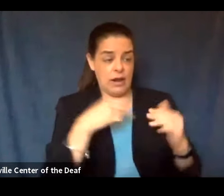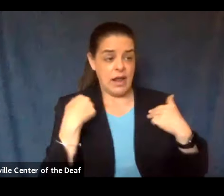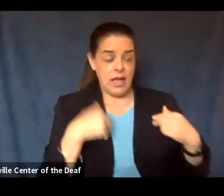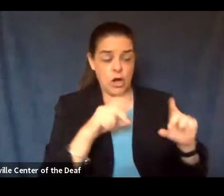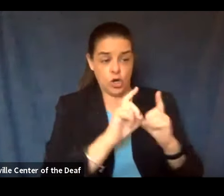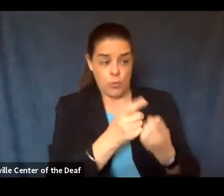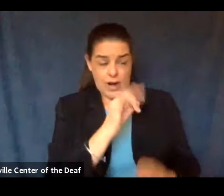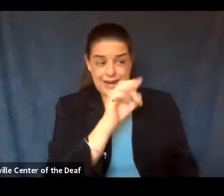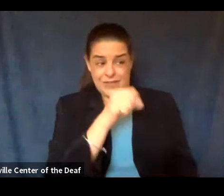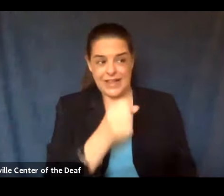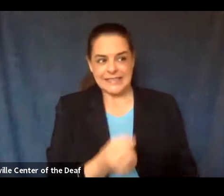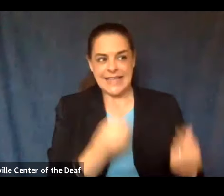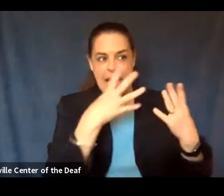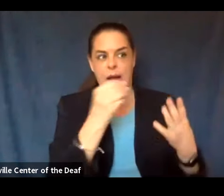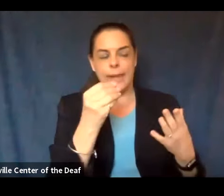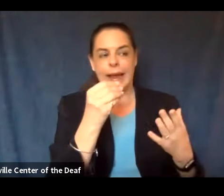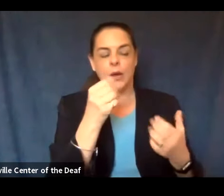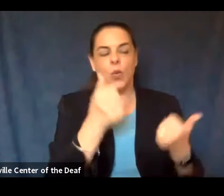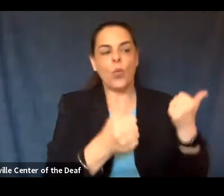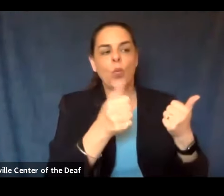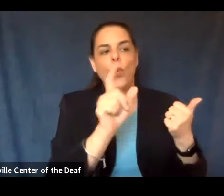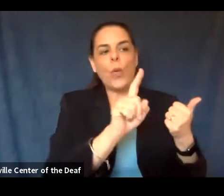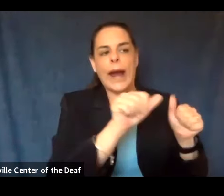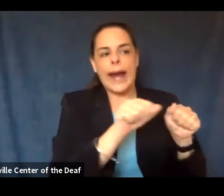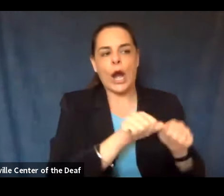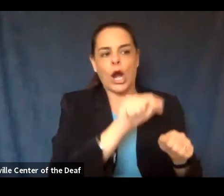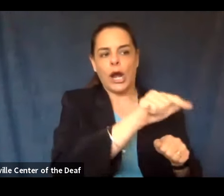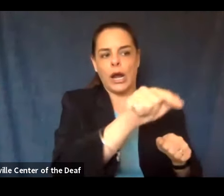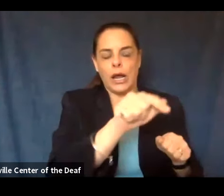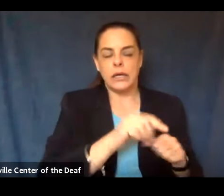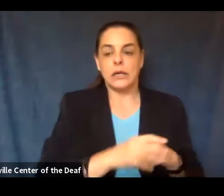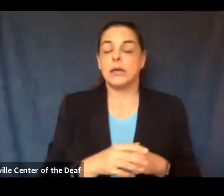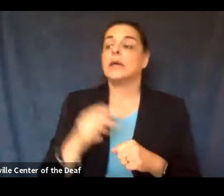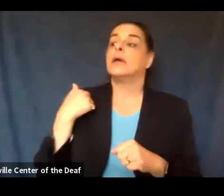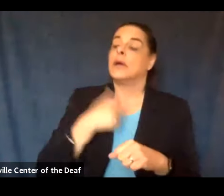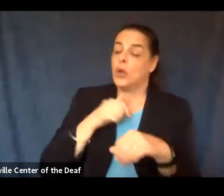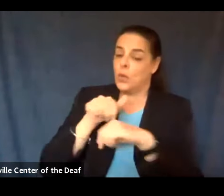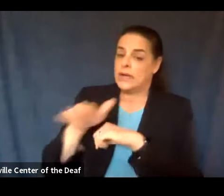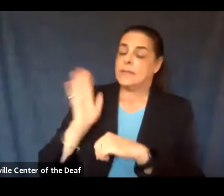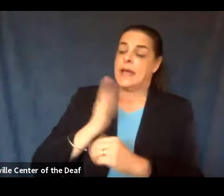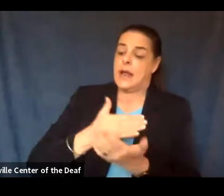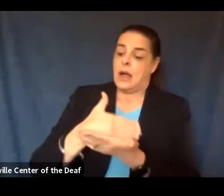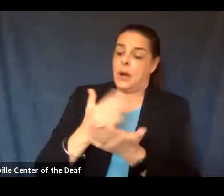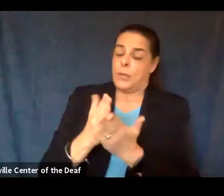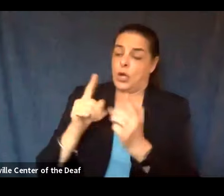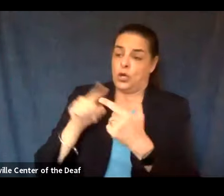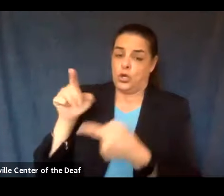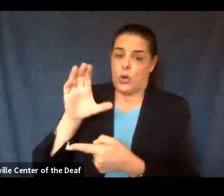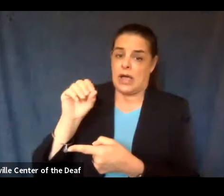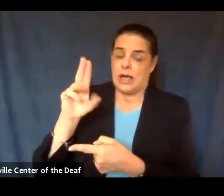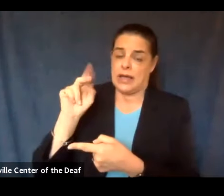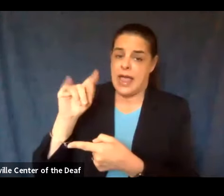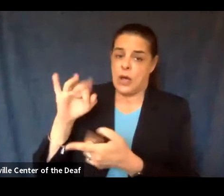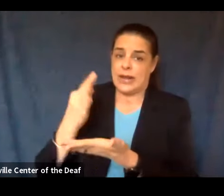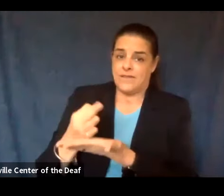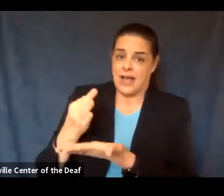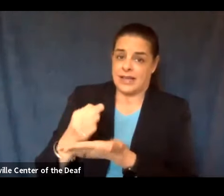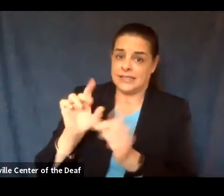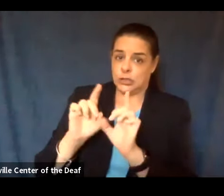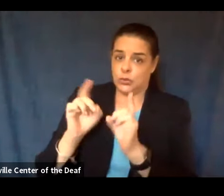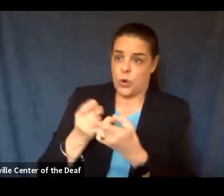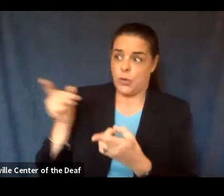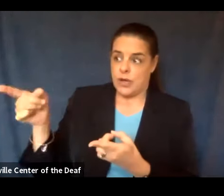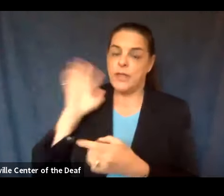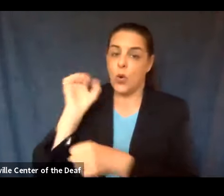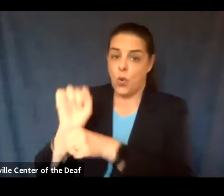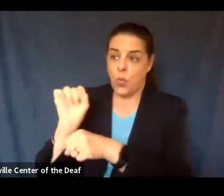If so, how many and in what areas? So we've submitted our budget to county finance. They're working through that and will